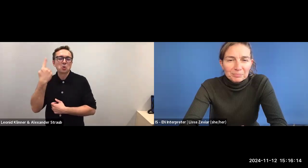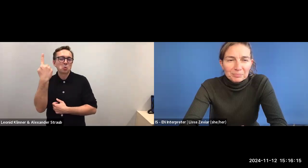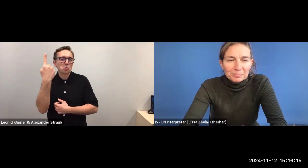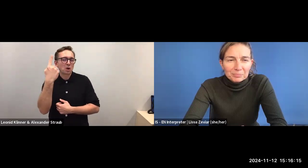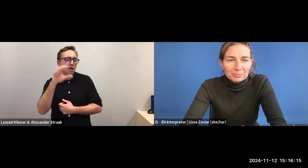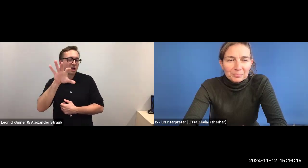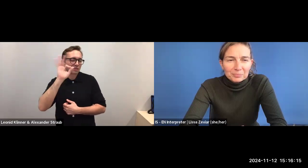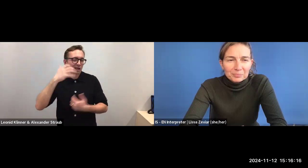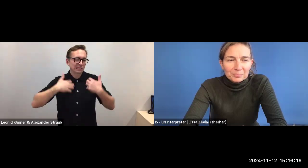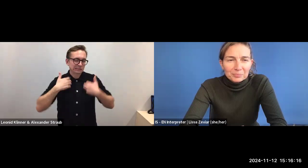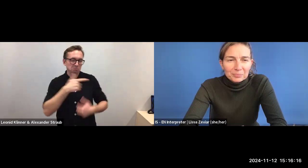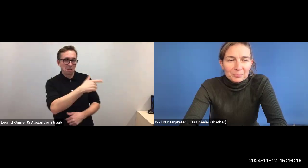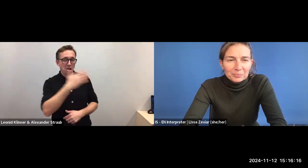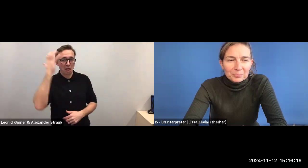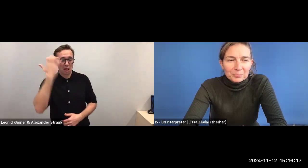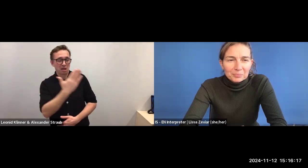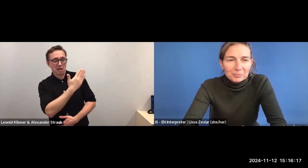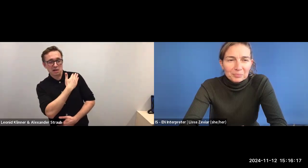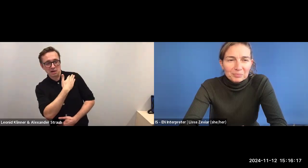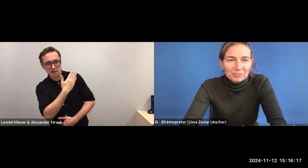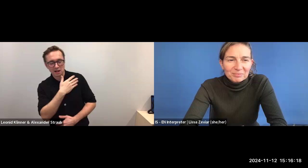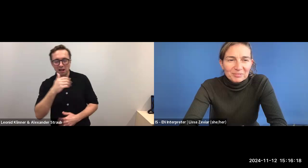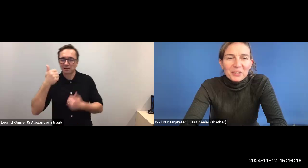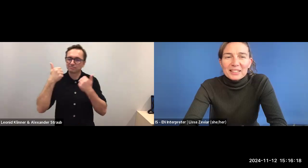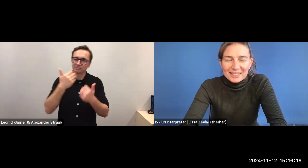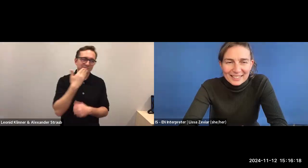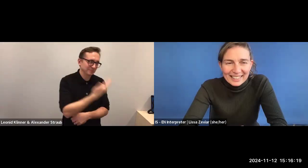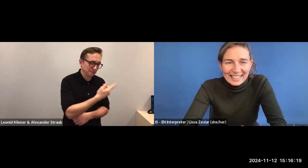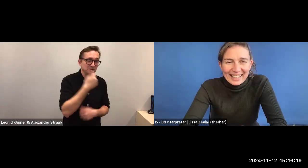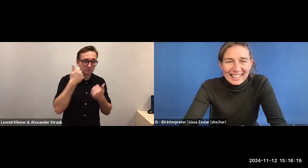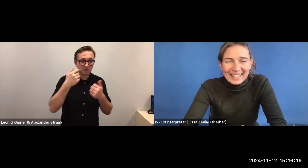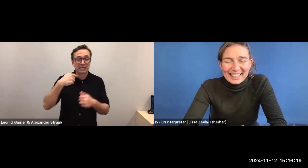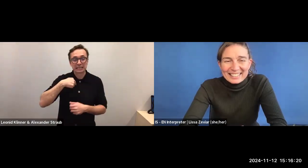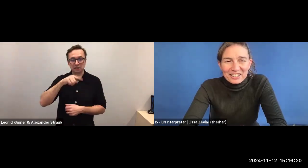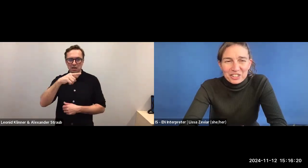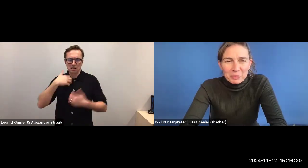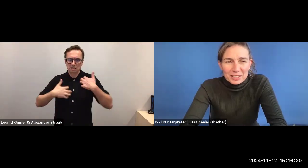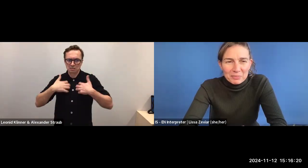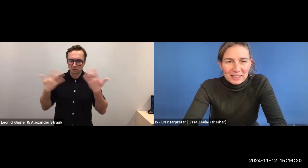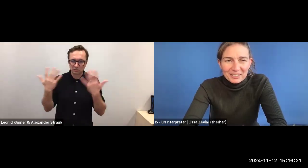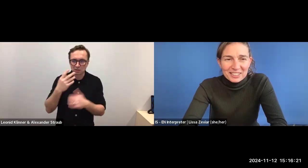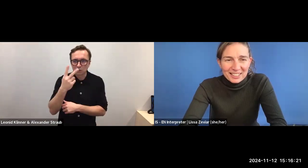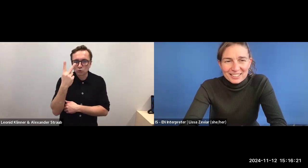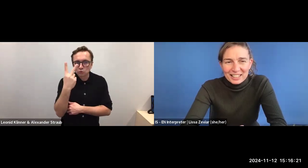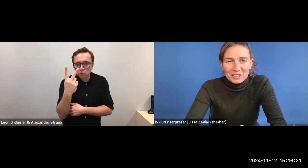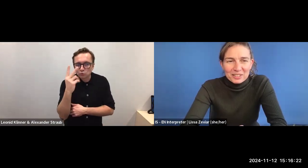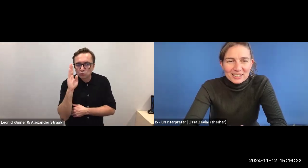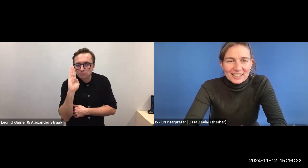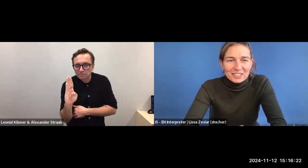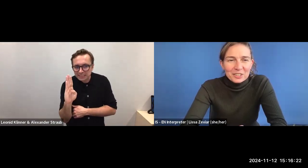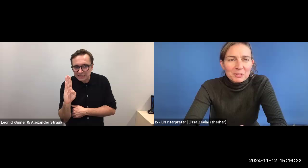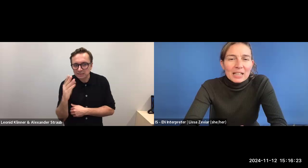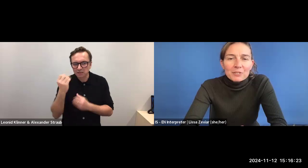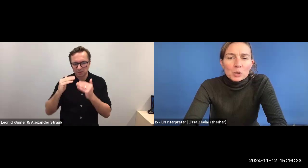Oh, yes. Alexander just pointed something out. Thank